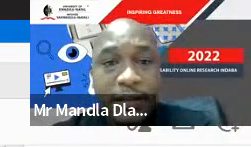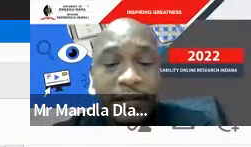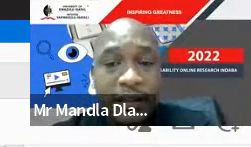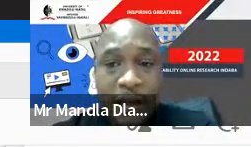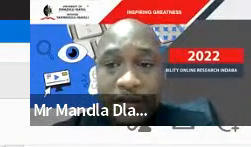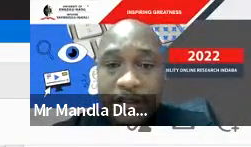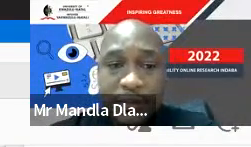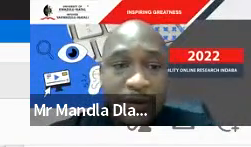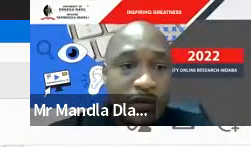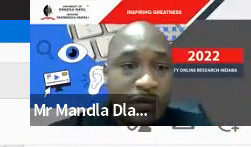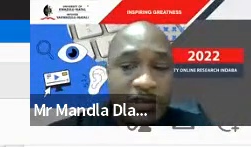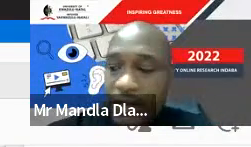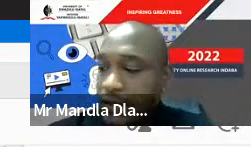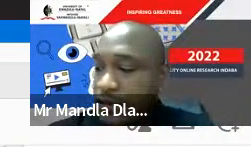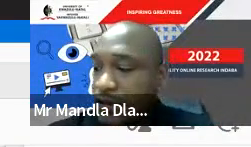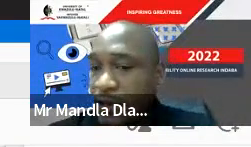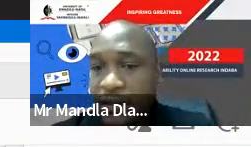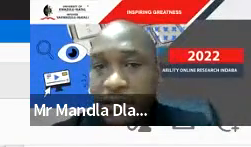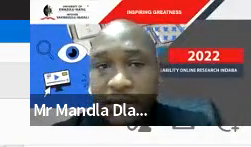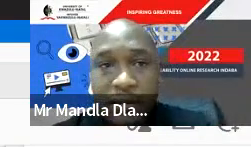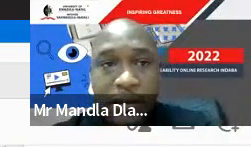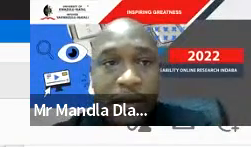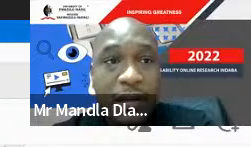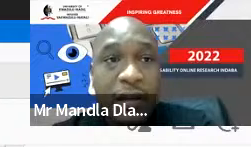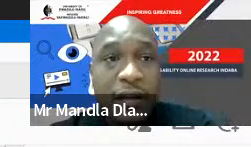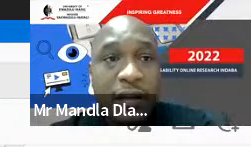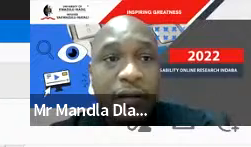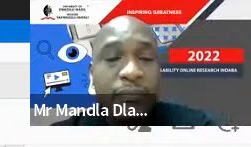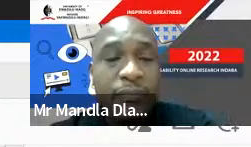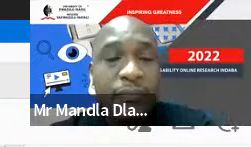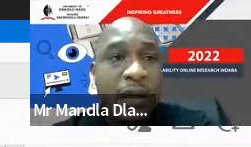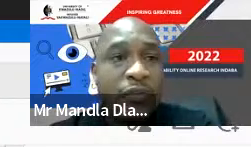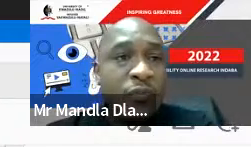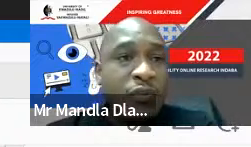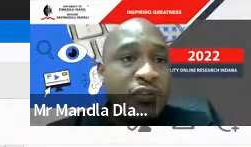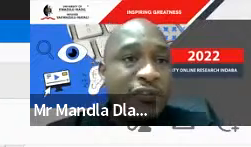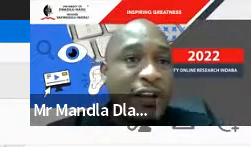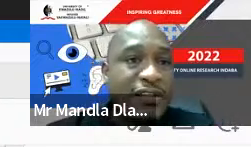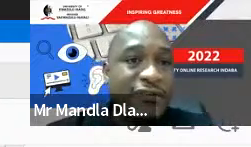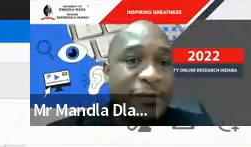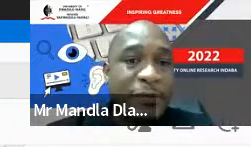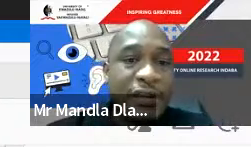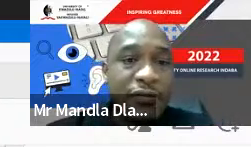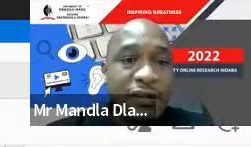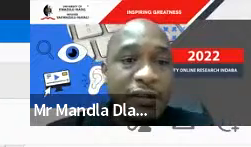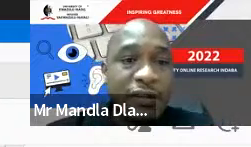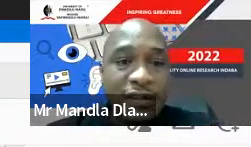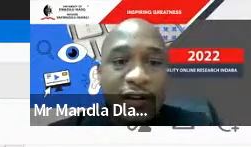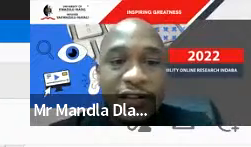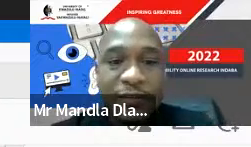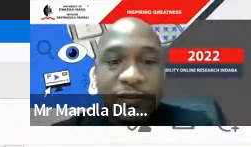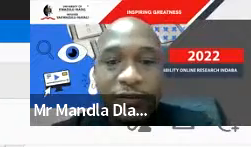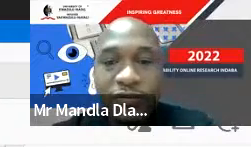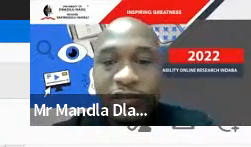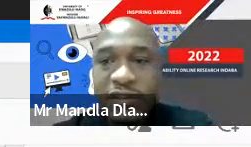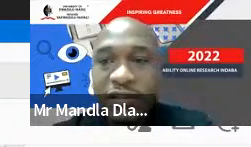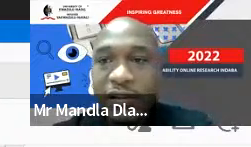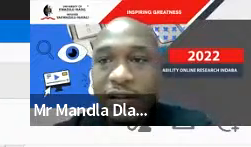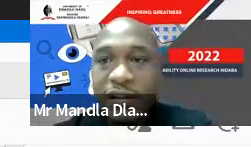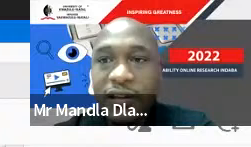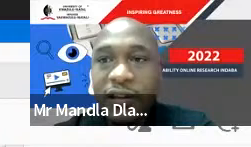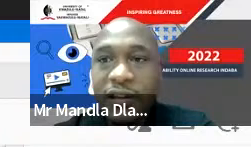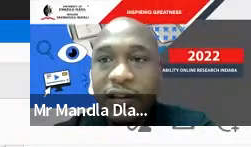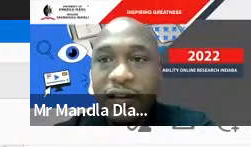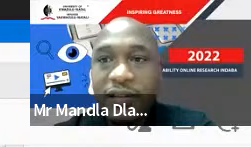Yes, these are the housekeeping rules that are displayed. I know most of us are familiar with the housekeeping